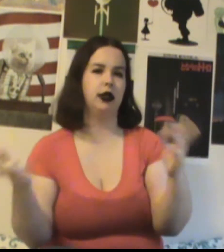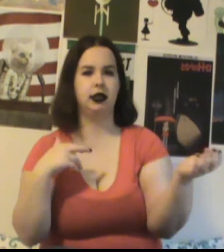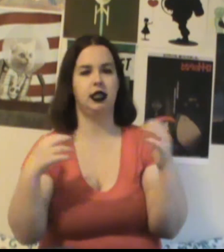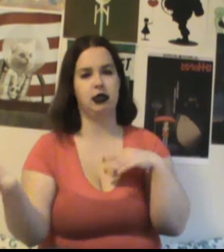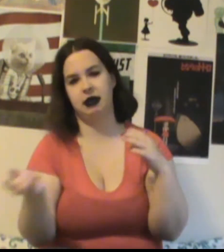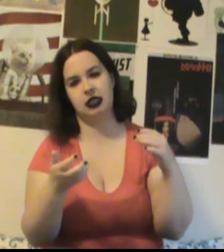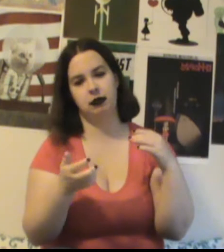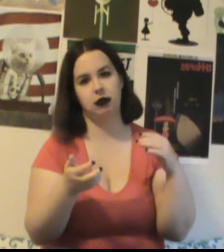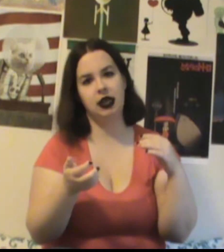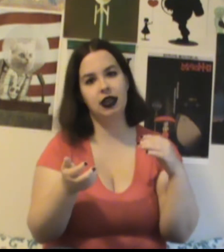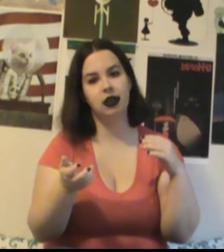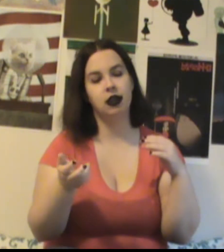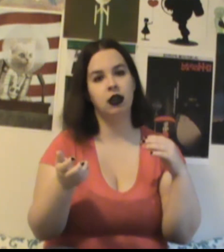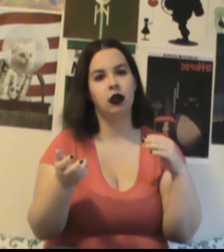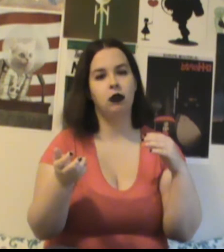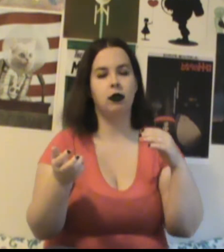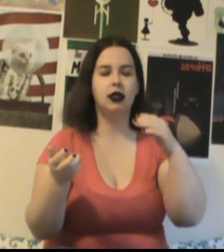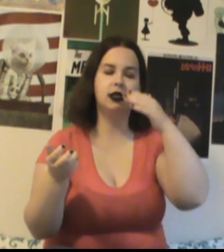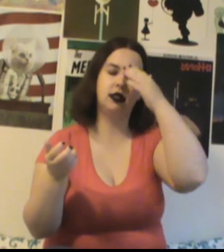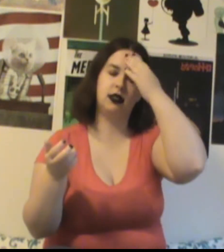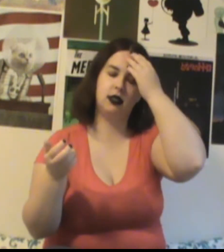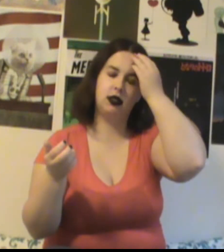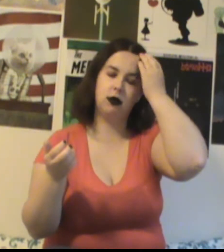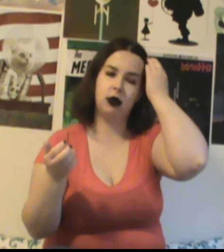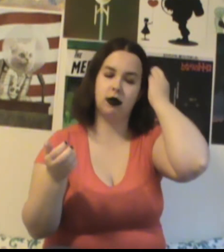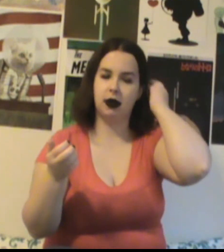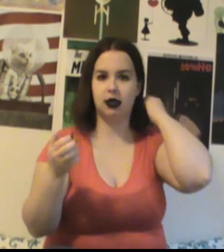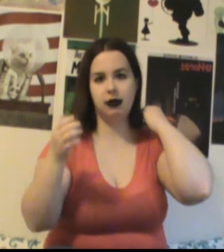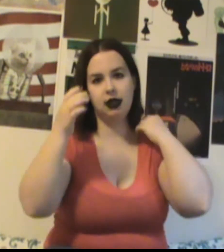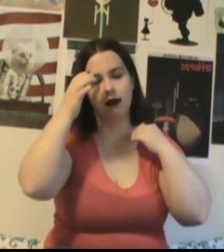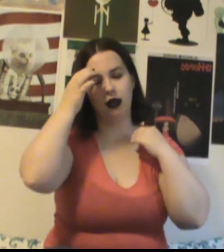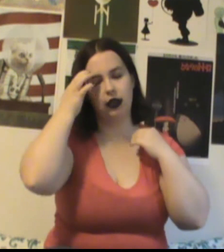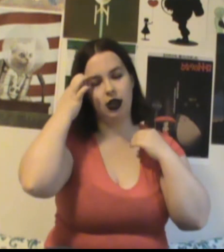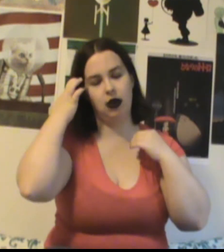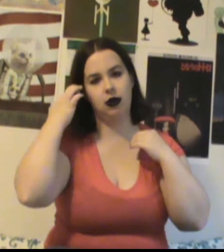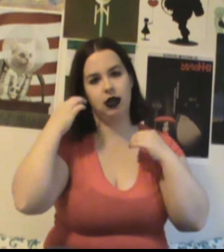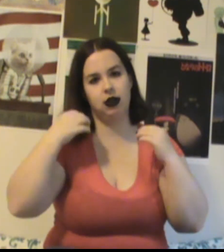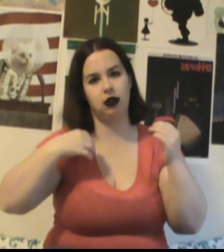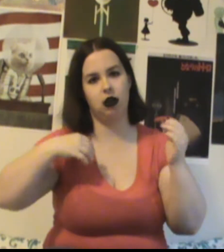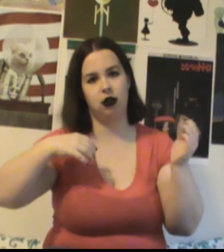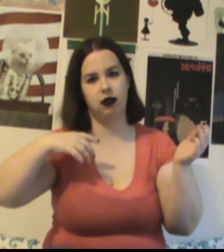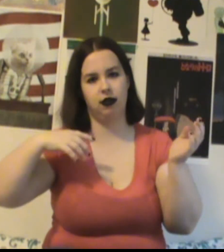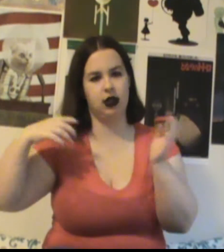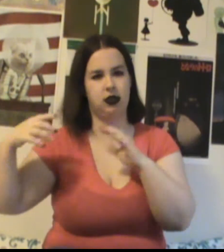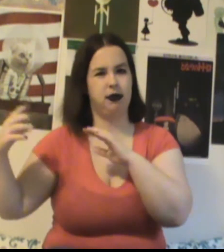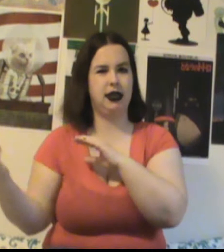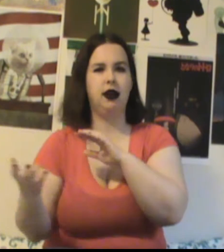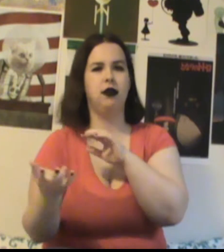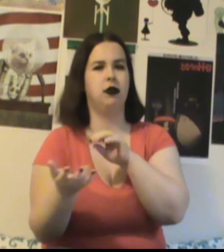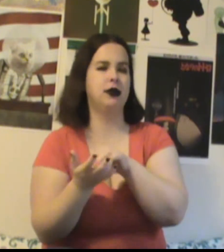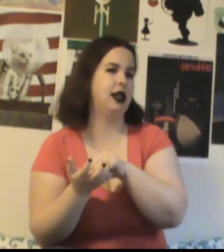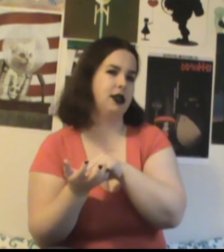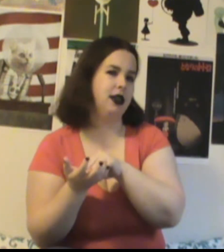the suspects in between was the weird part to me with how it all eventually played out and who was actually the